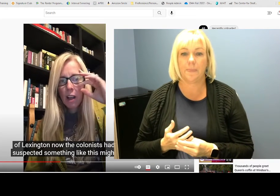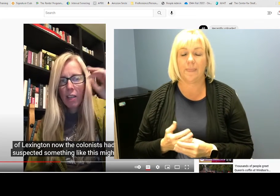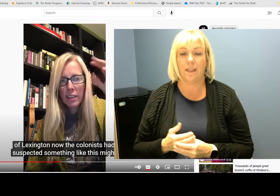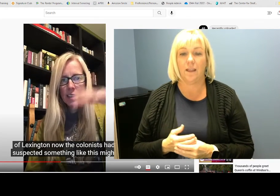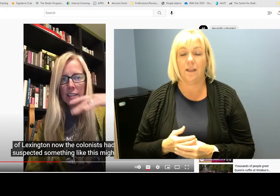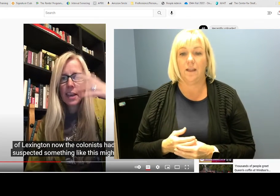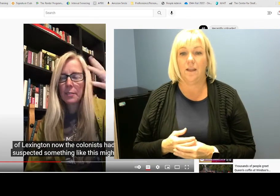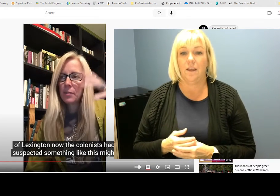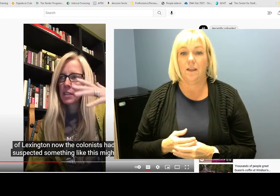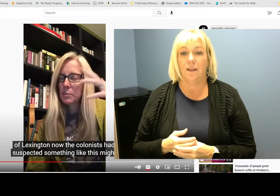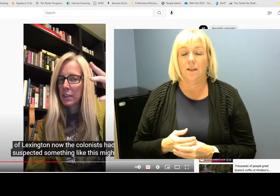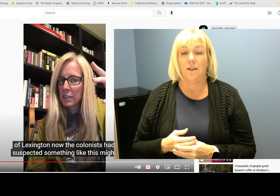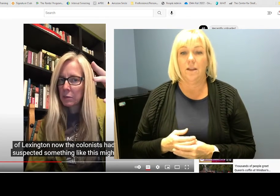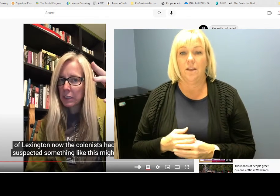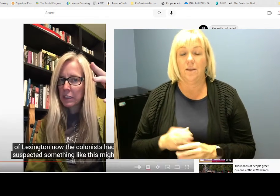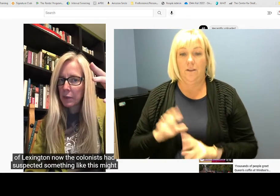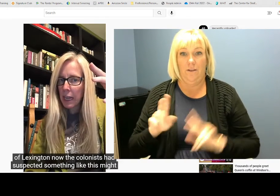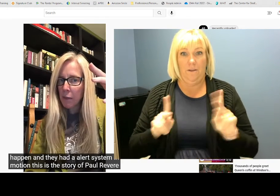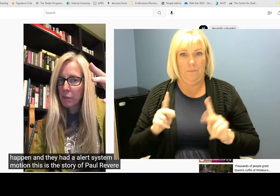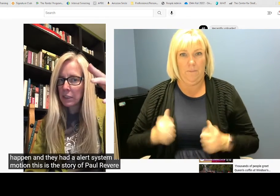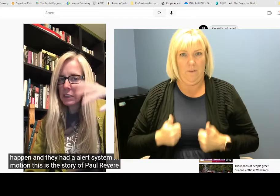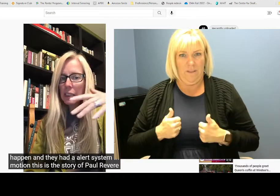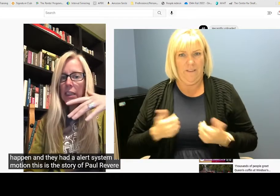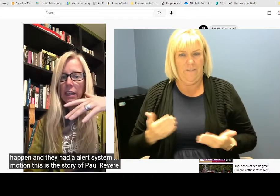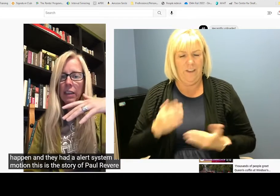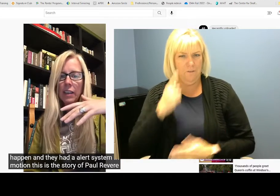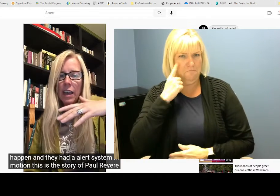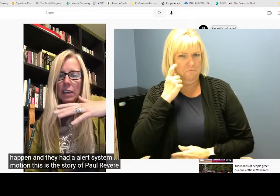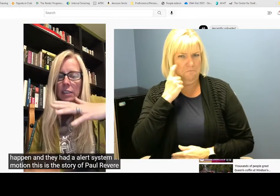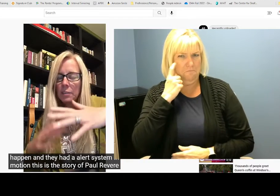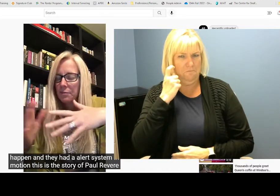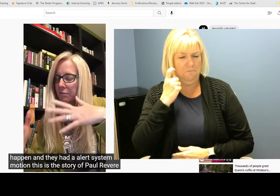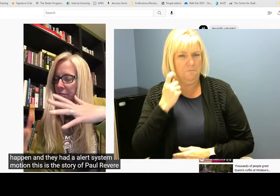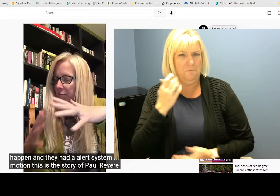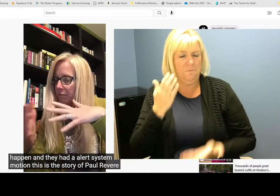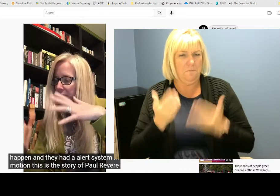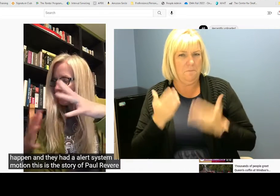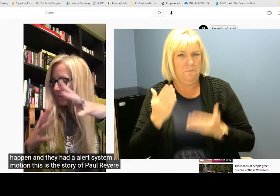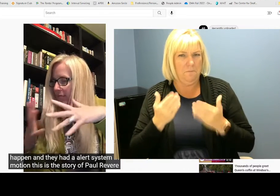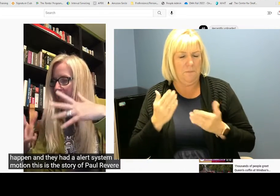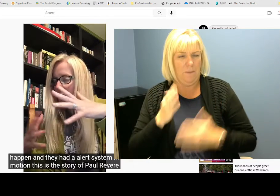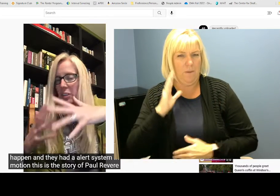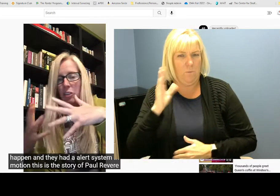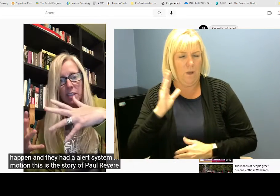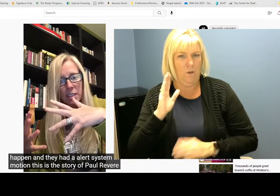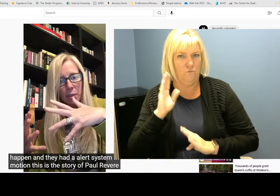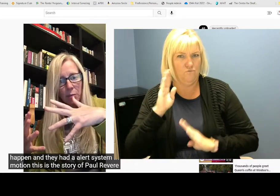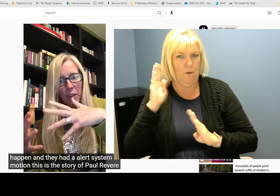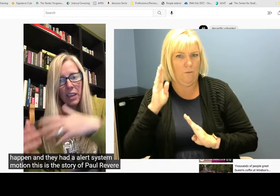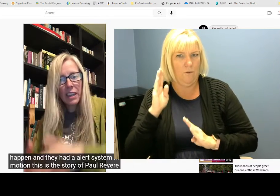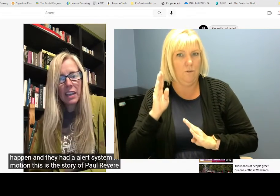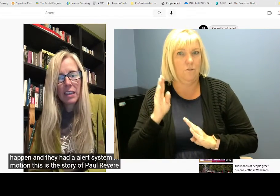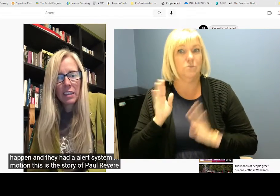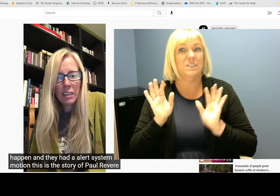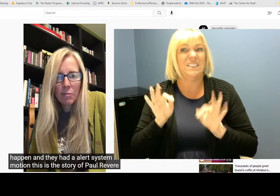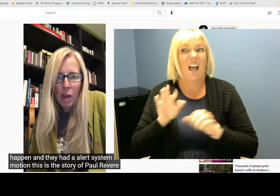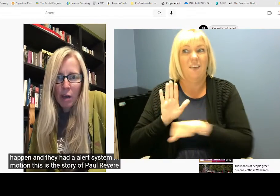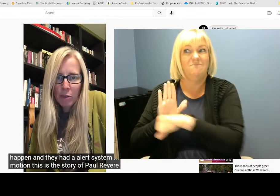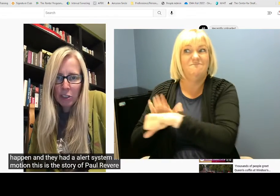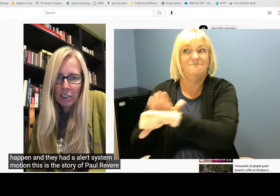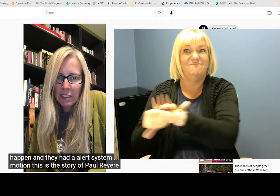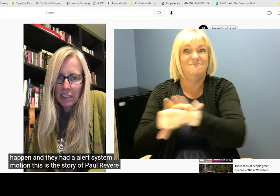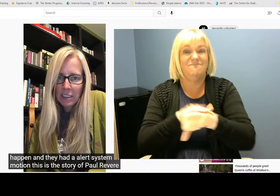Now, the colonists had suspected something like this might happen, and they had an alert system